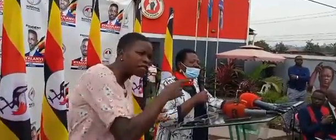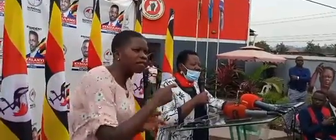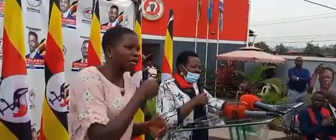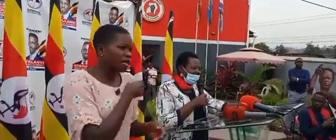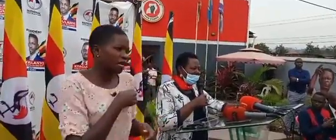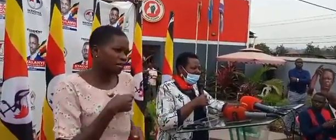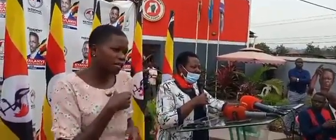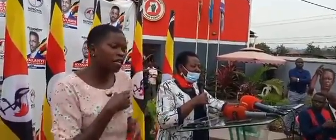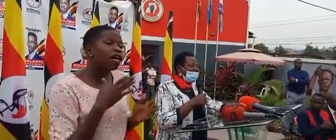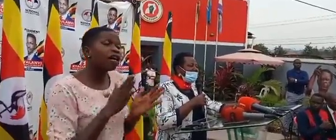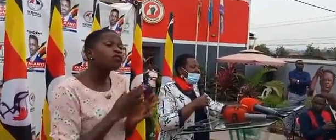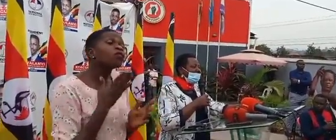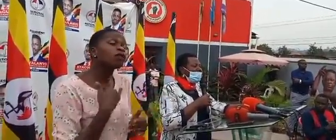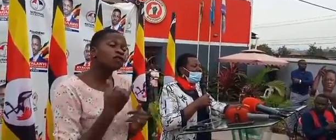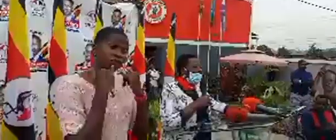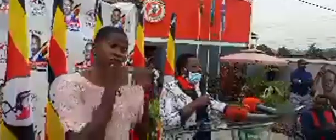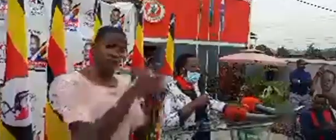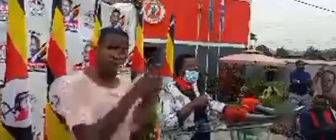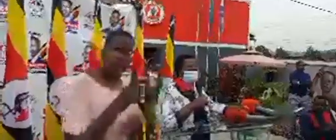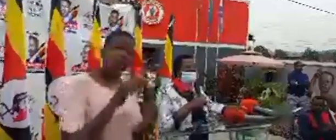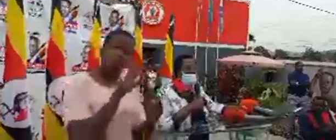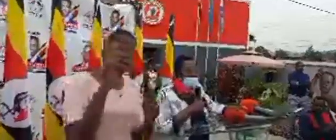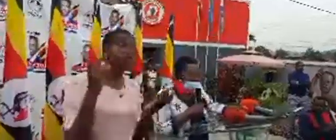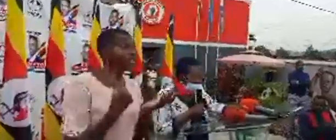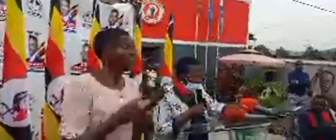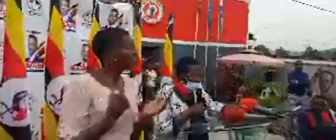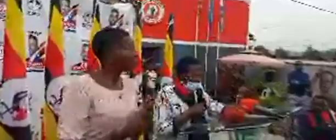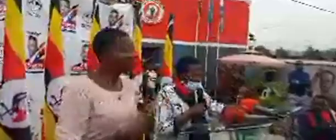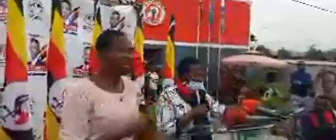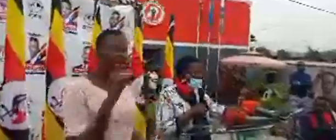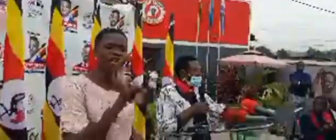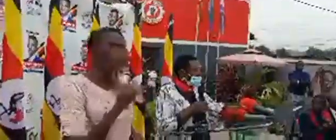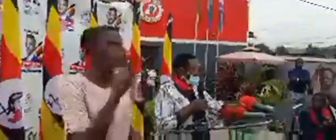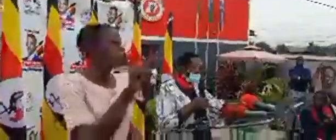want to assure you that Western Uganda is NUP.